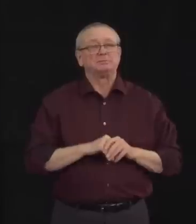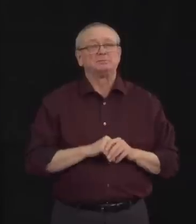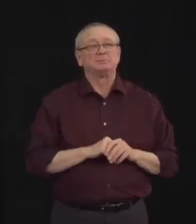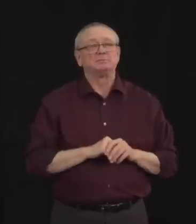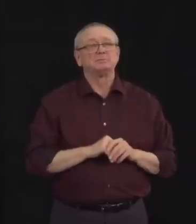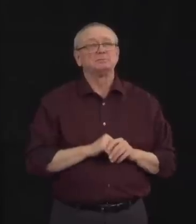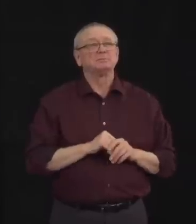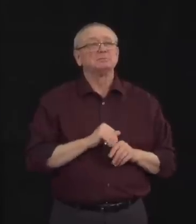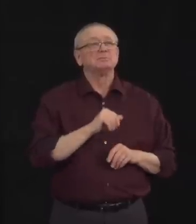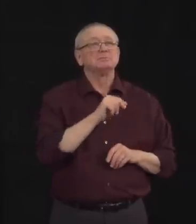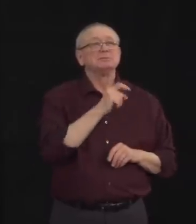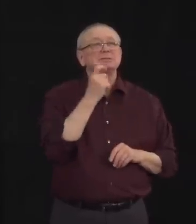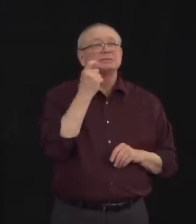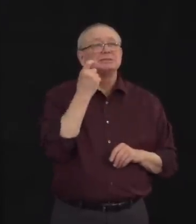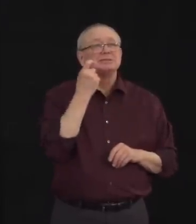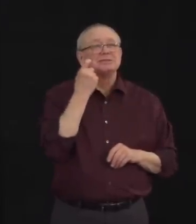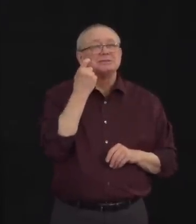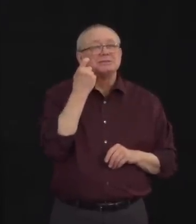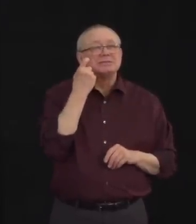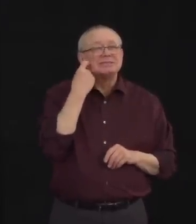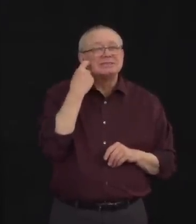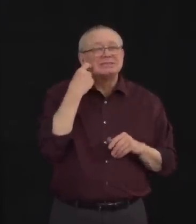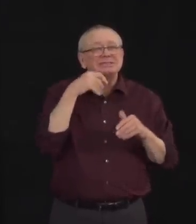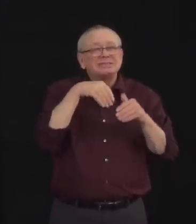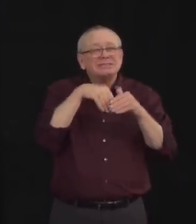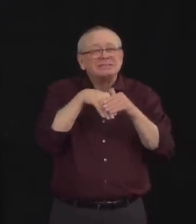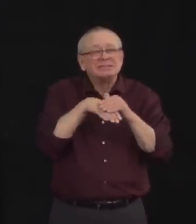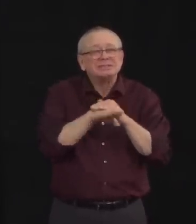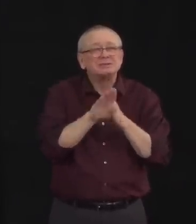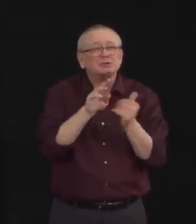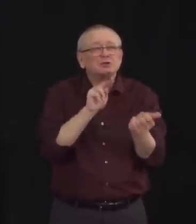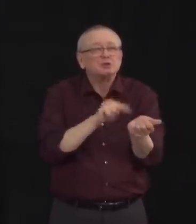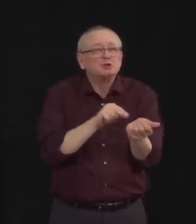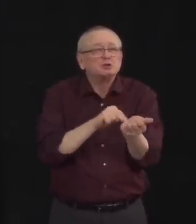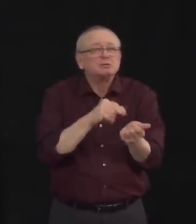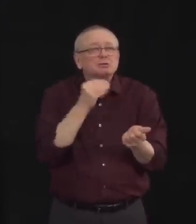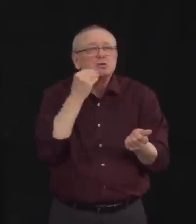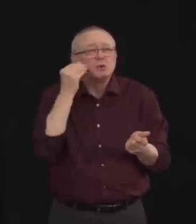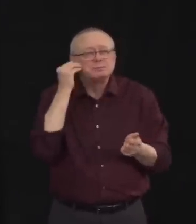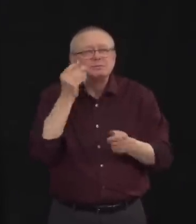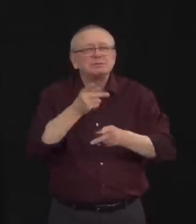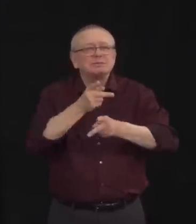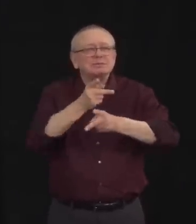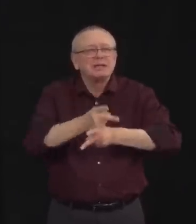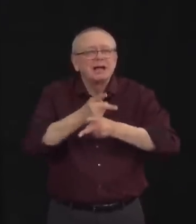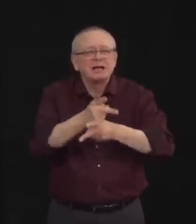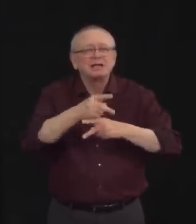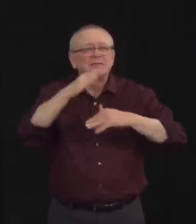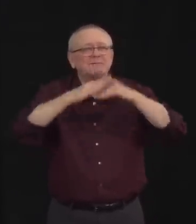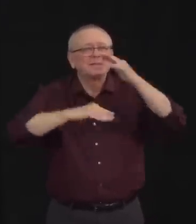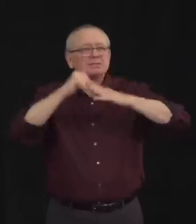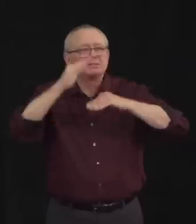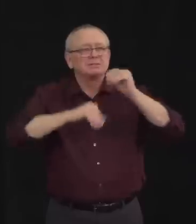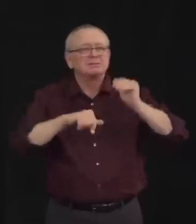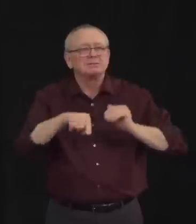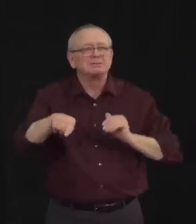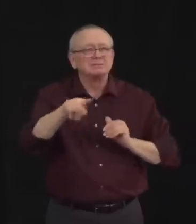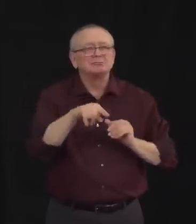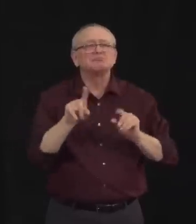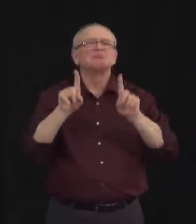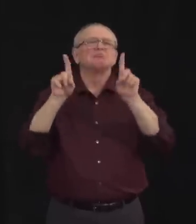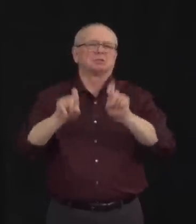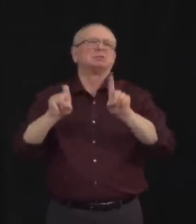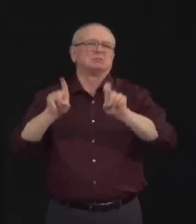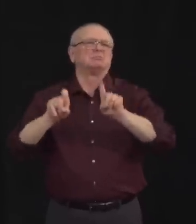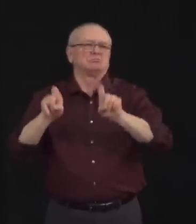who are newly admitted to any continuing care facility in the province, as well as testing those who live in these facilities when they are admitted